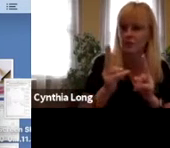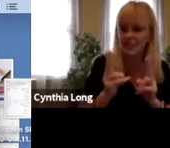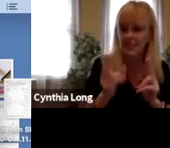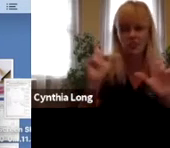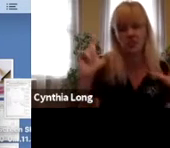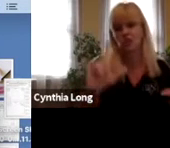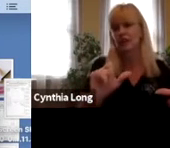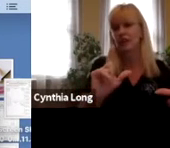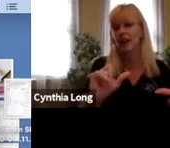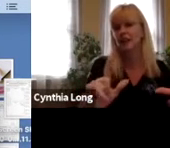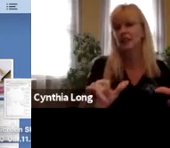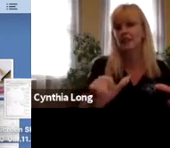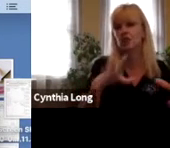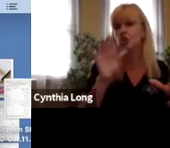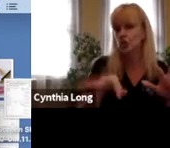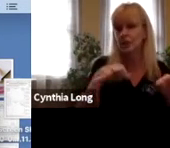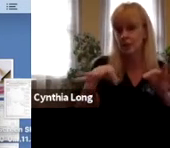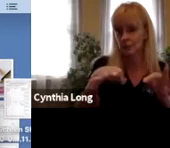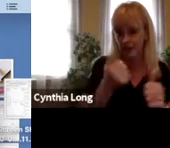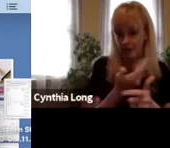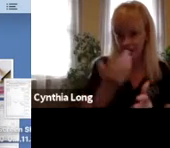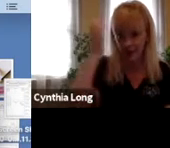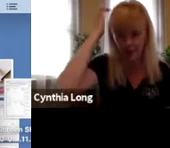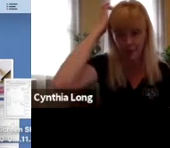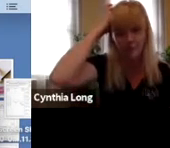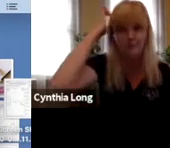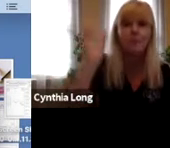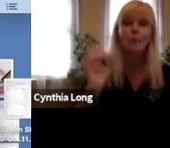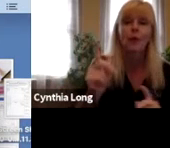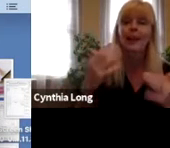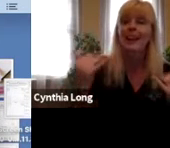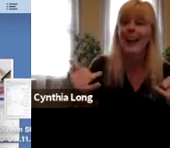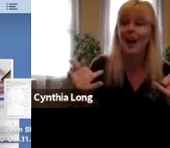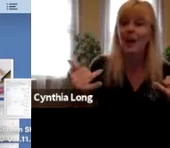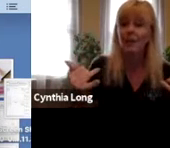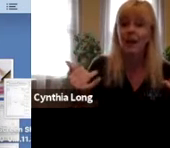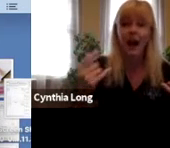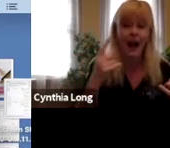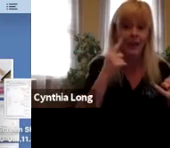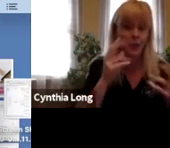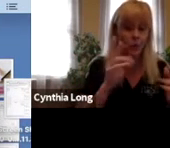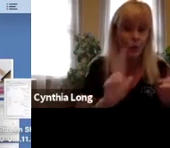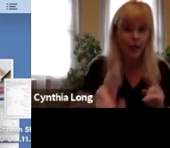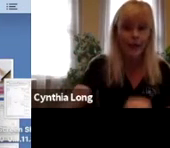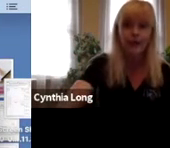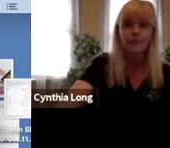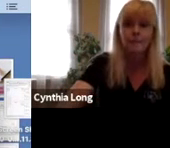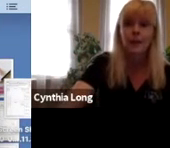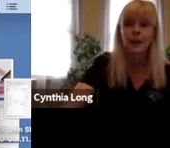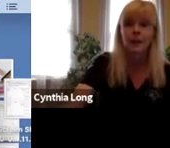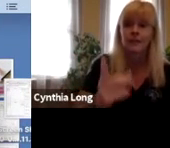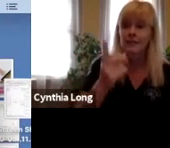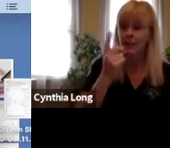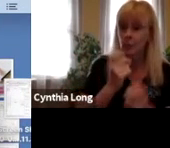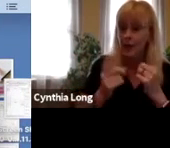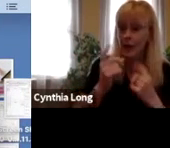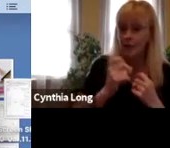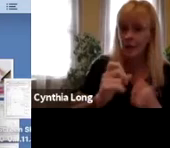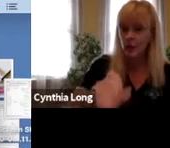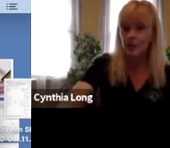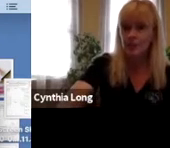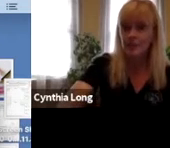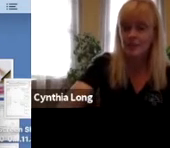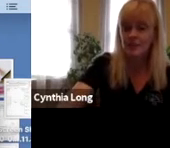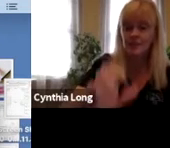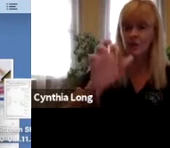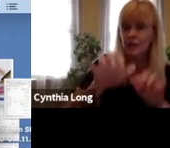if you're really busy, just look at that and it should explain everything. Okay, now I think we're ready. Does anyone